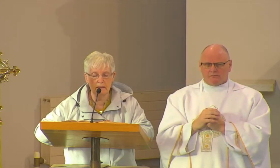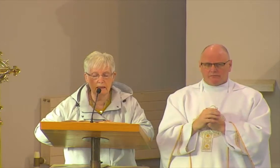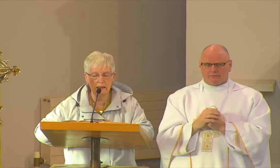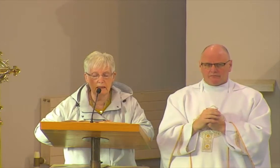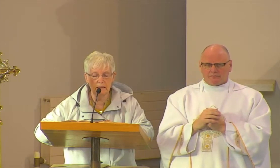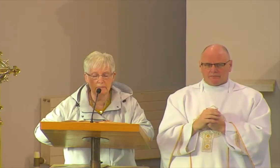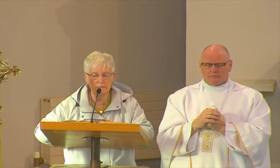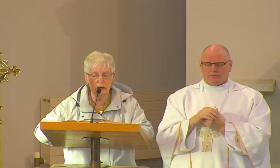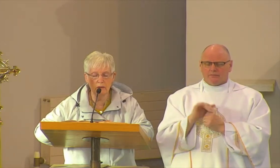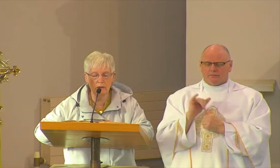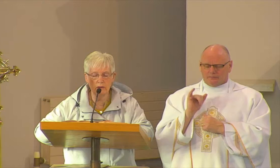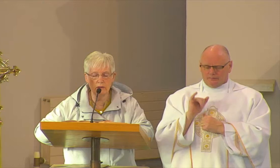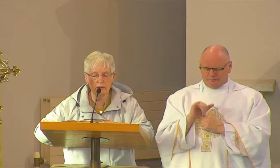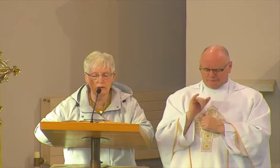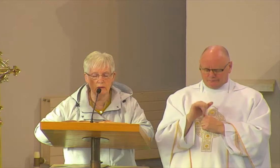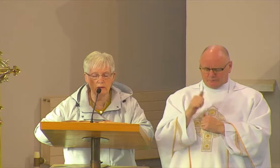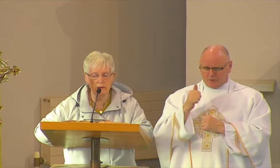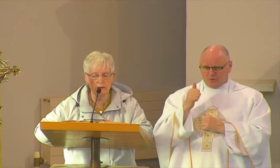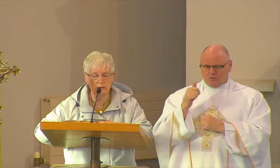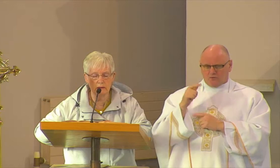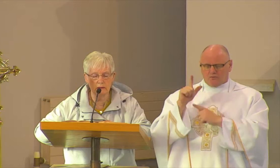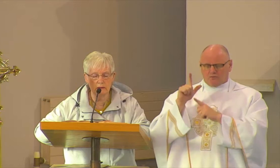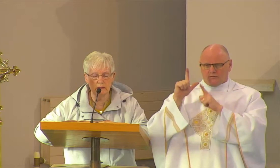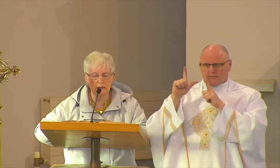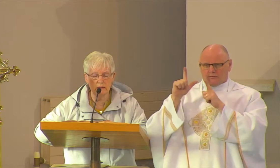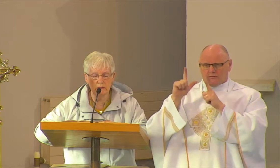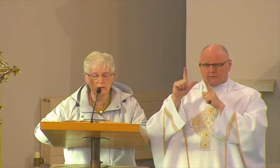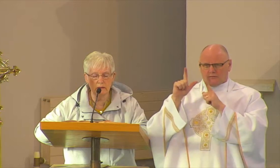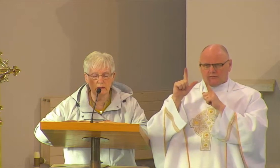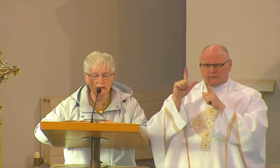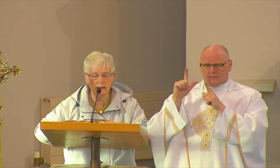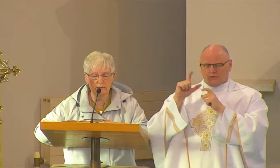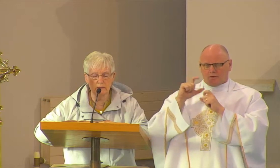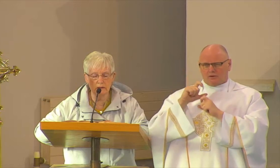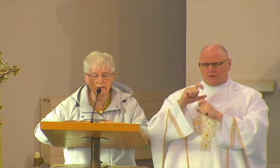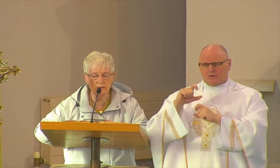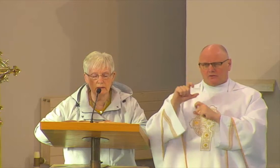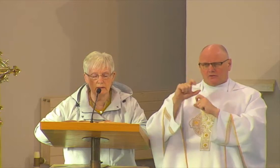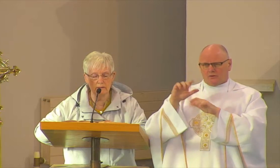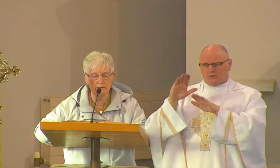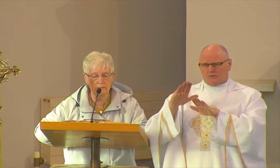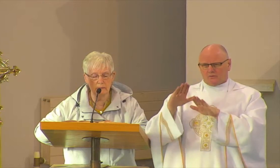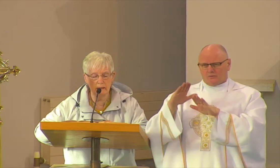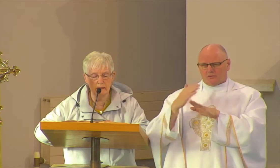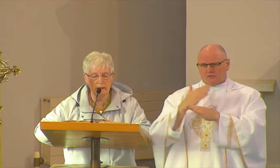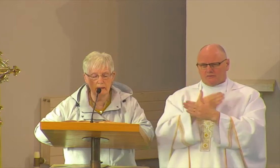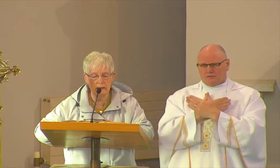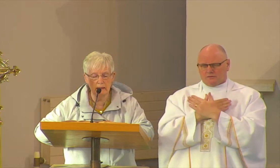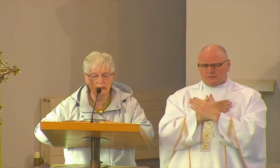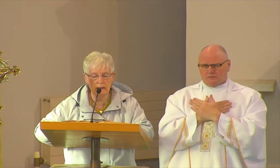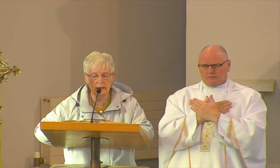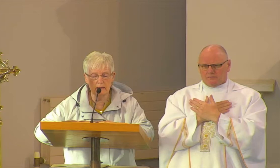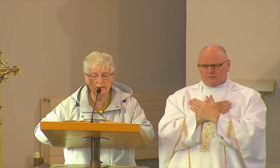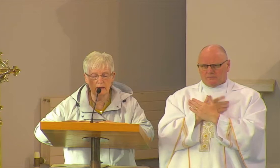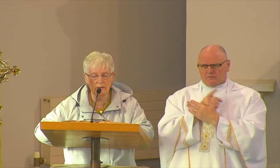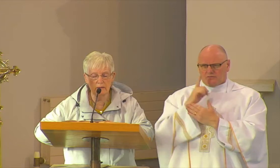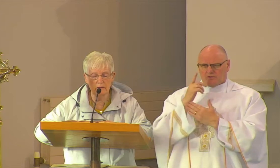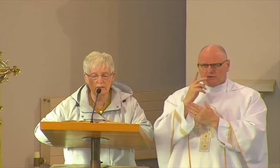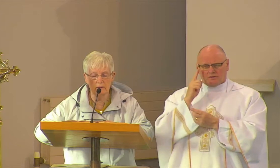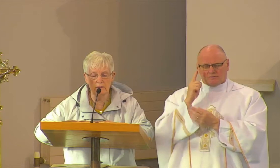"Indeed, how good is the Lord. Eternal his merciful love. He is faithful from age